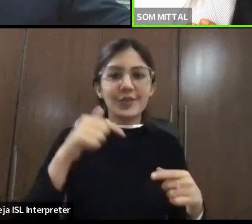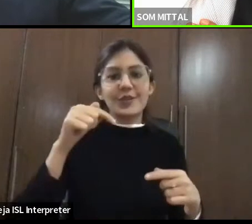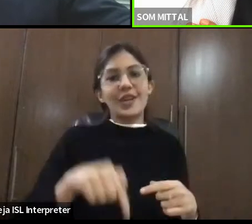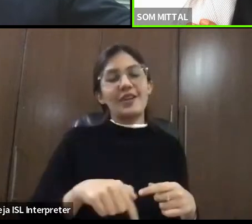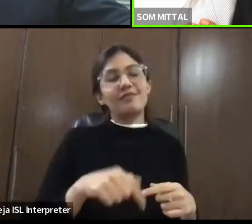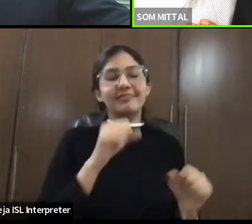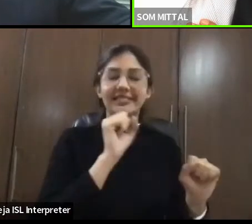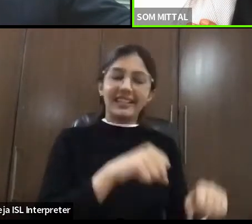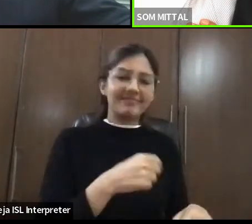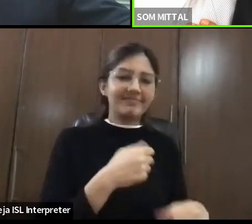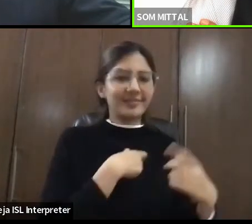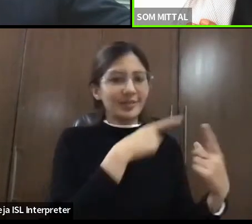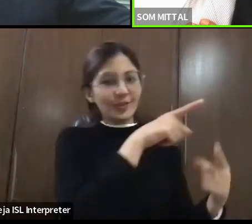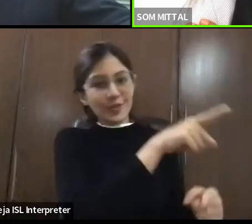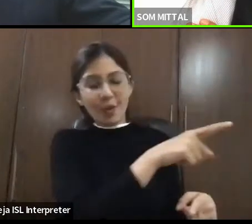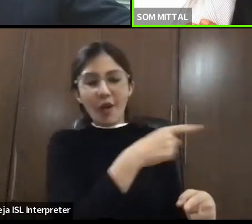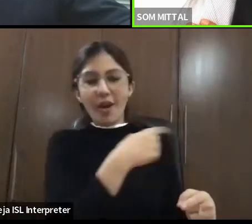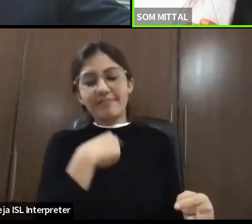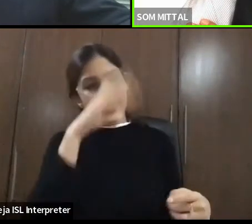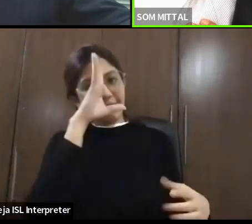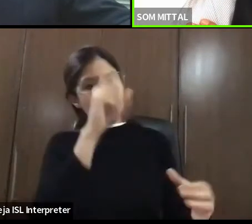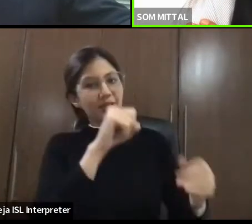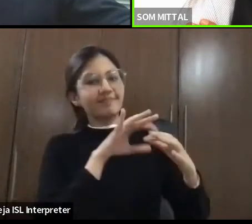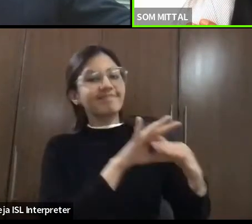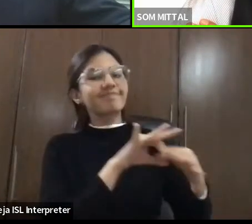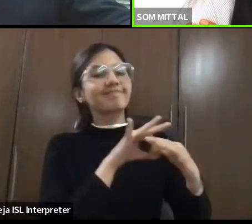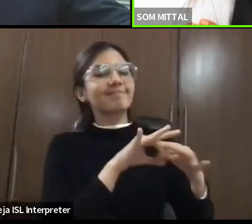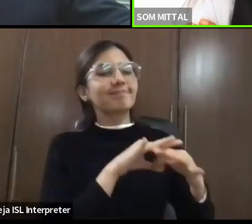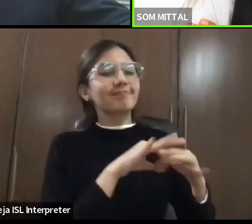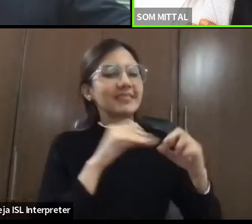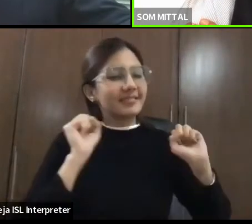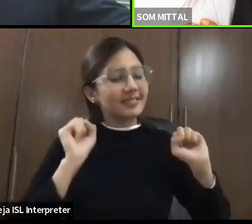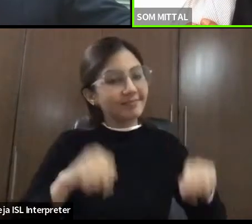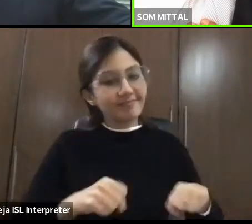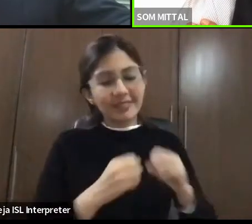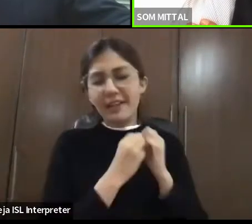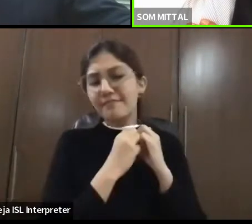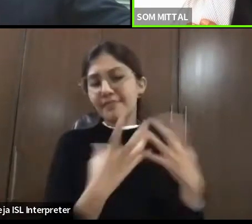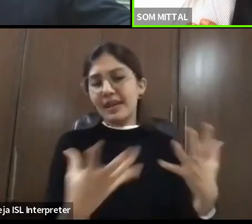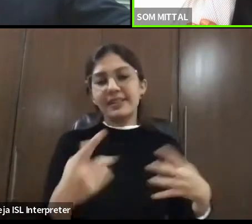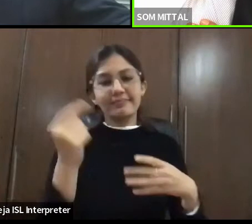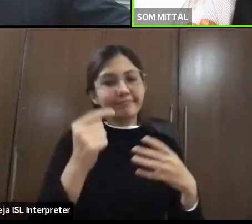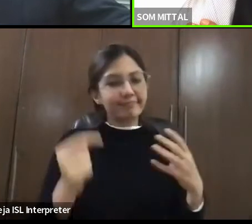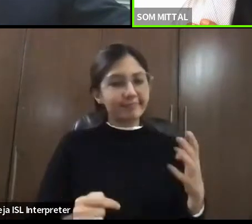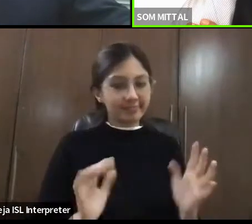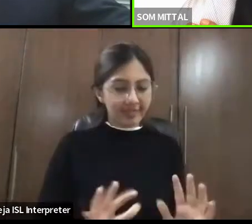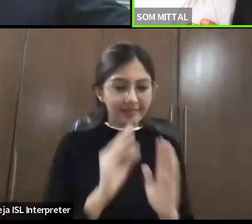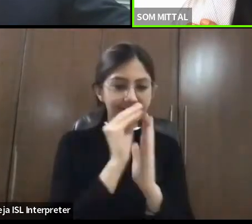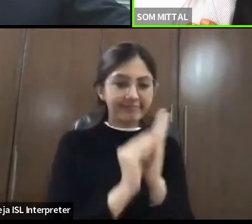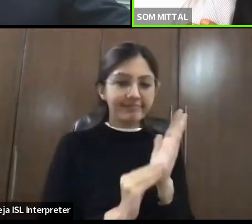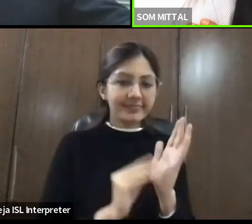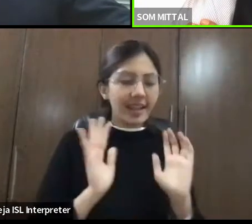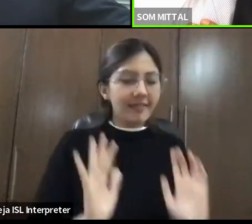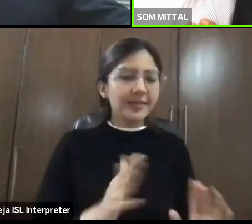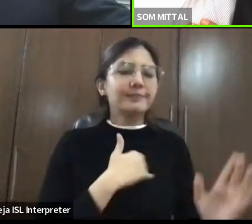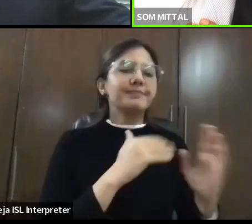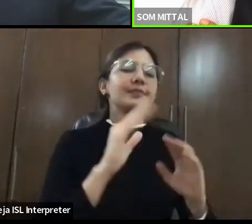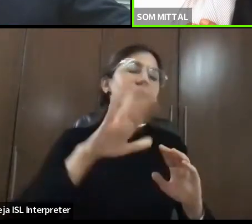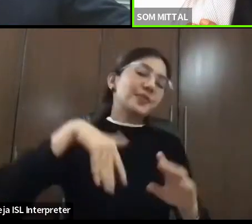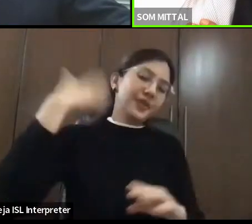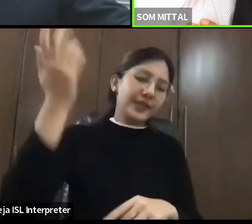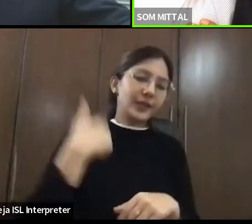as we always have. And we are going to be many things that we noted down here. We're going to be using this